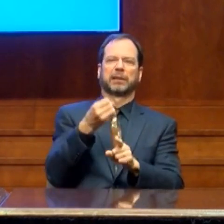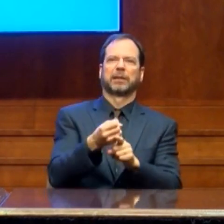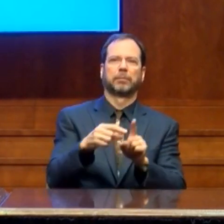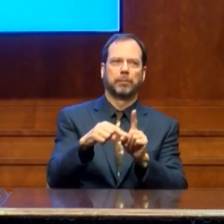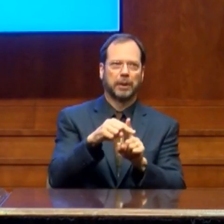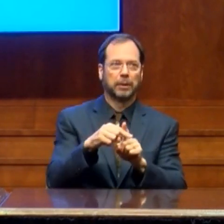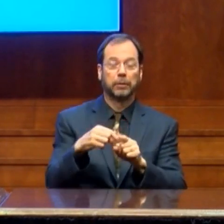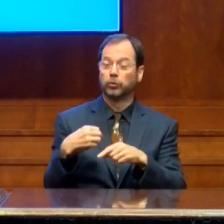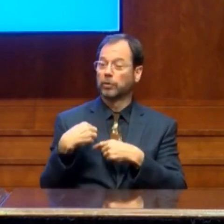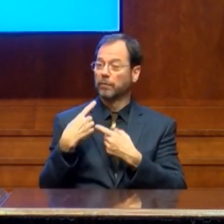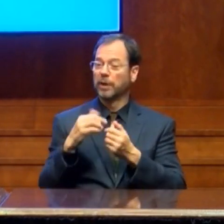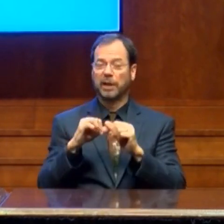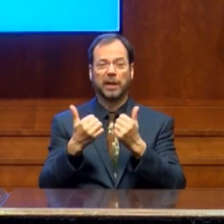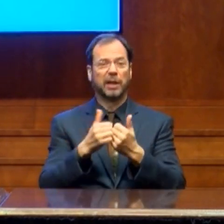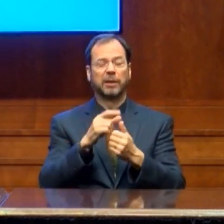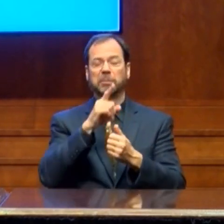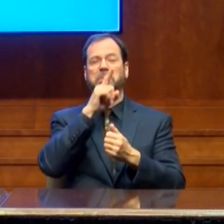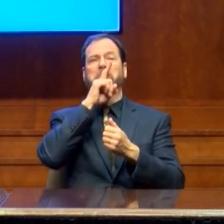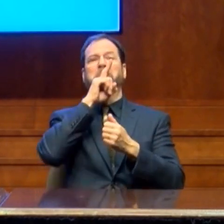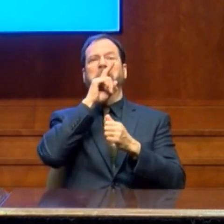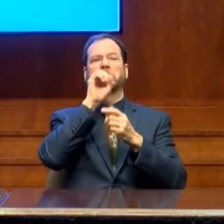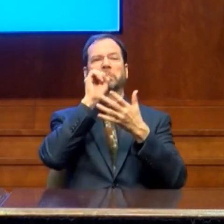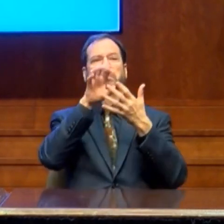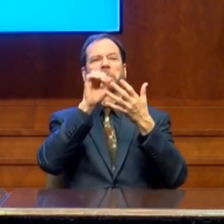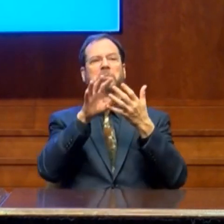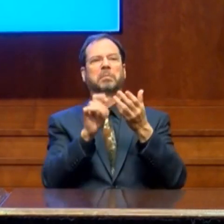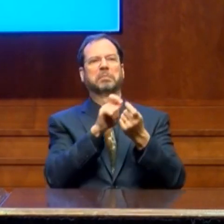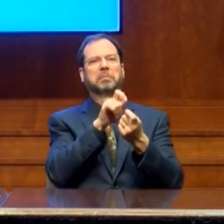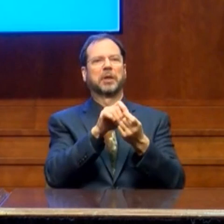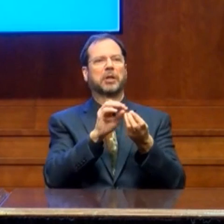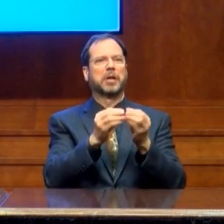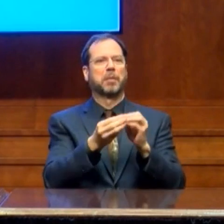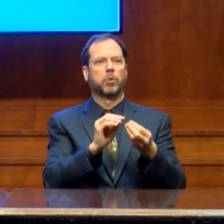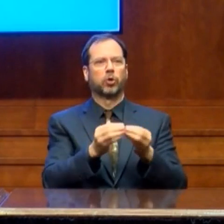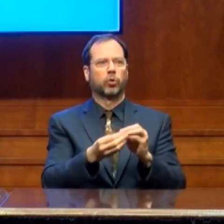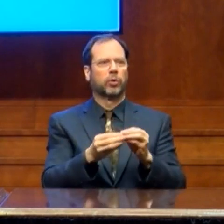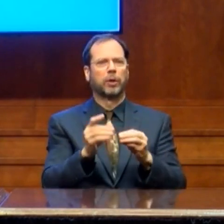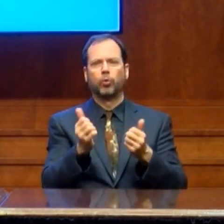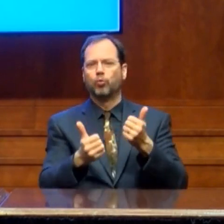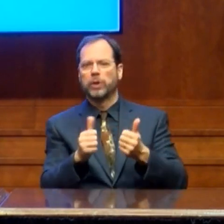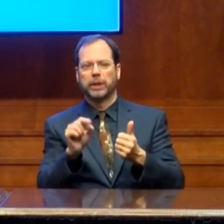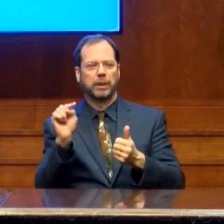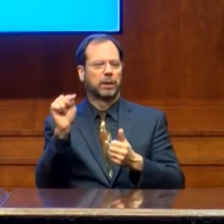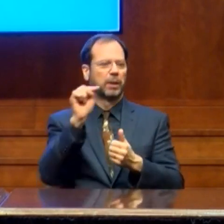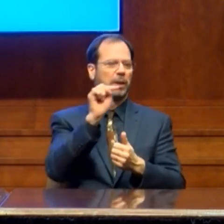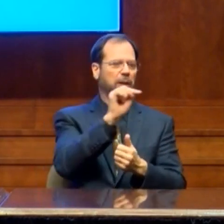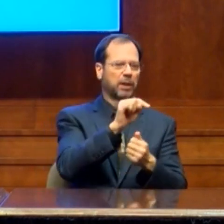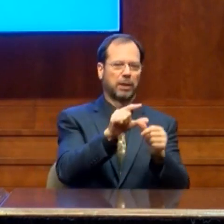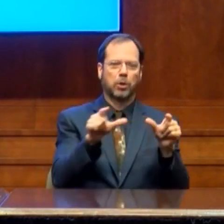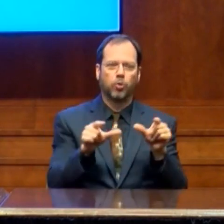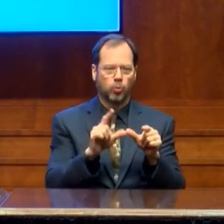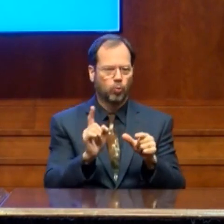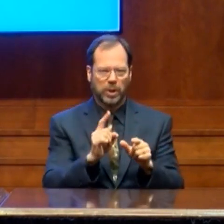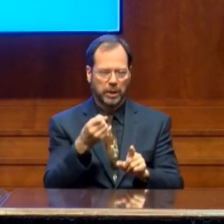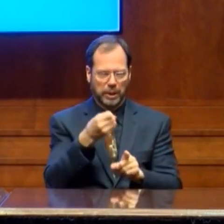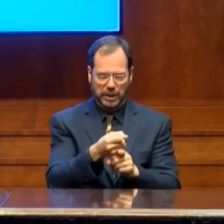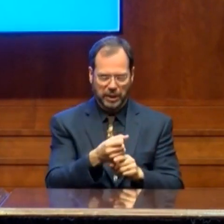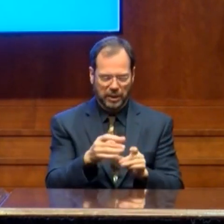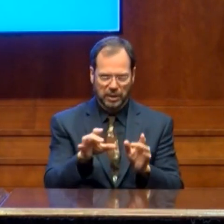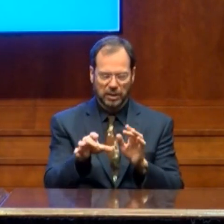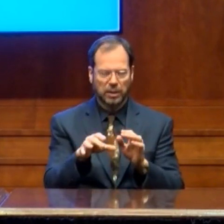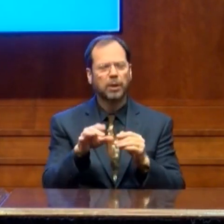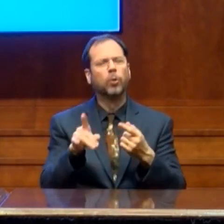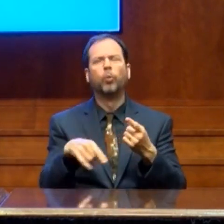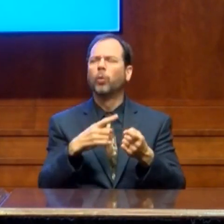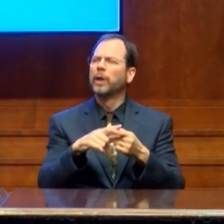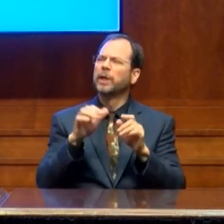case. So far, the agency has not released specific numbers and specific locations of those cases.